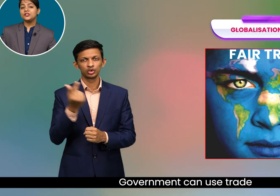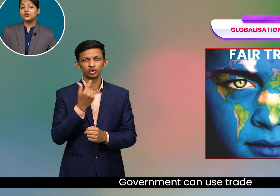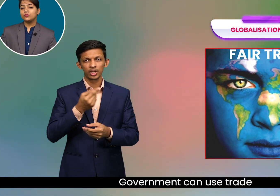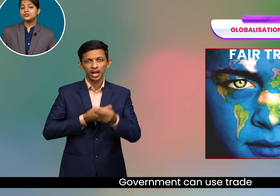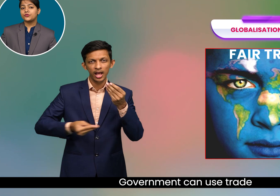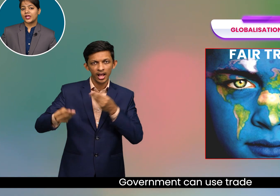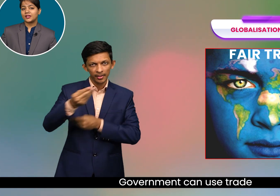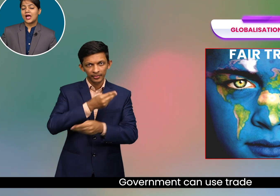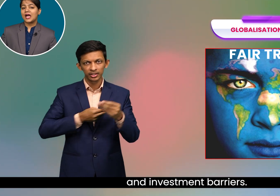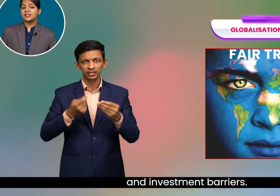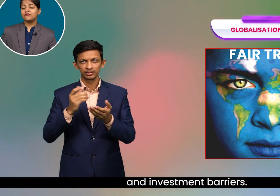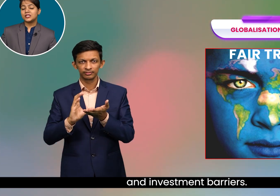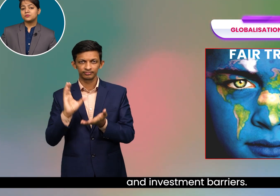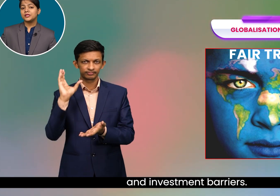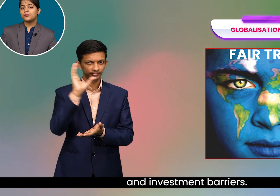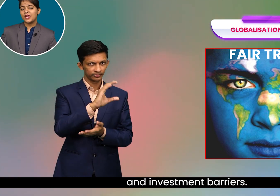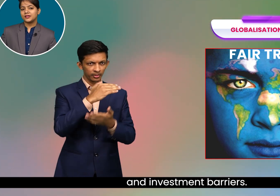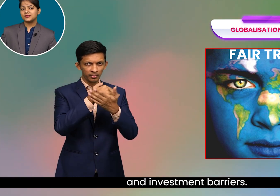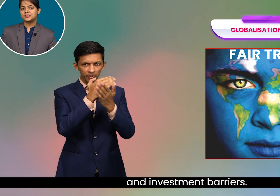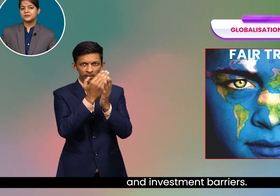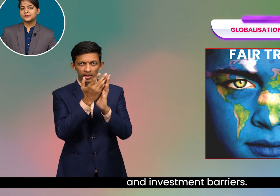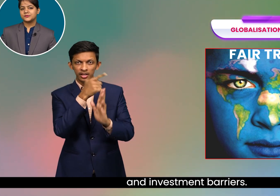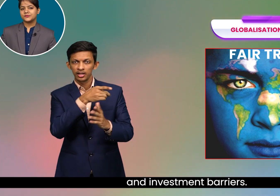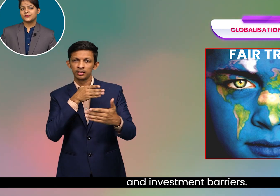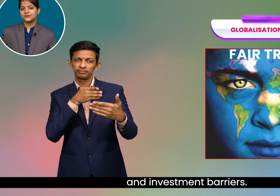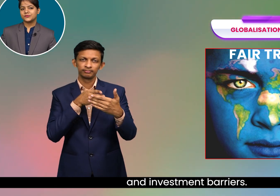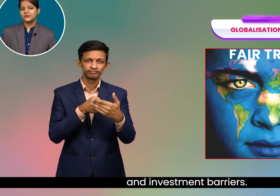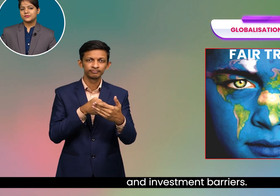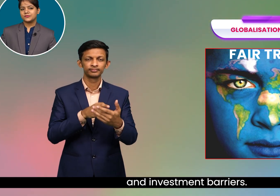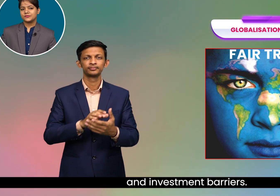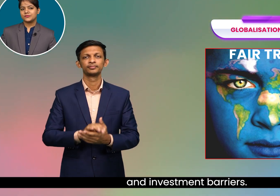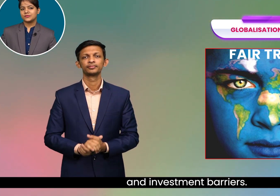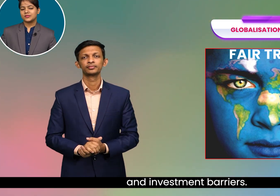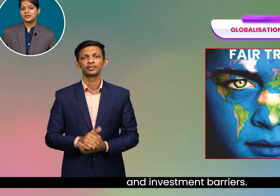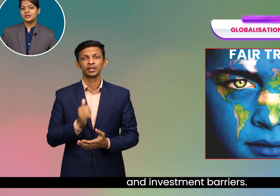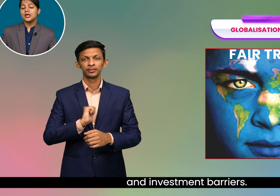Government can use trade and investment barriers